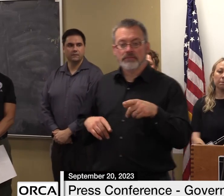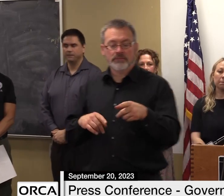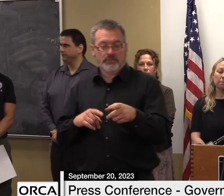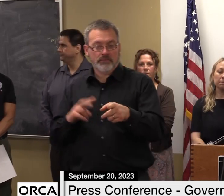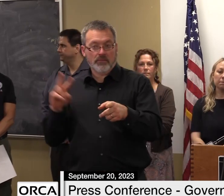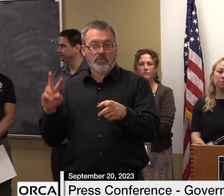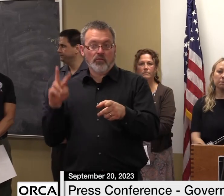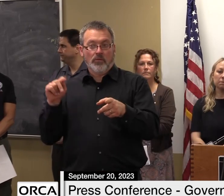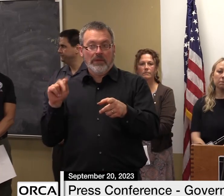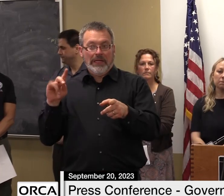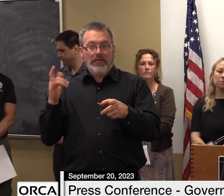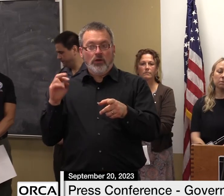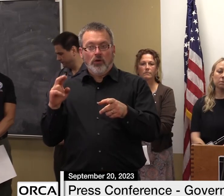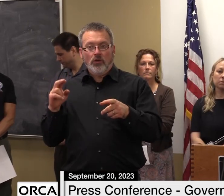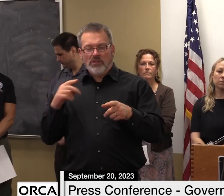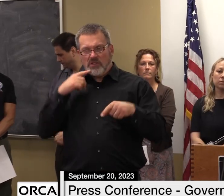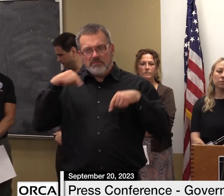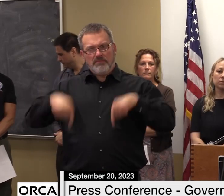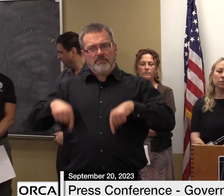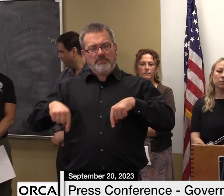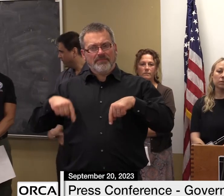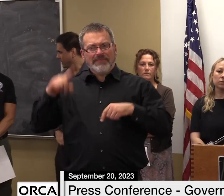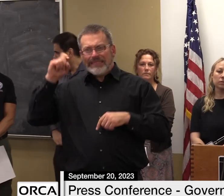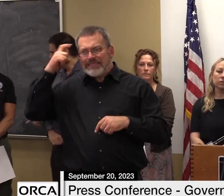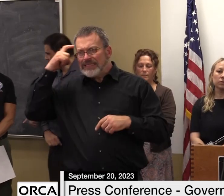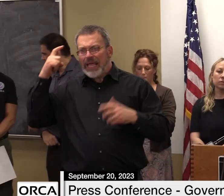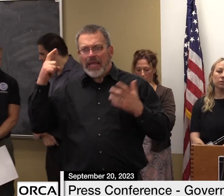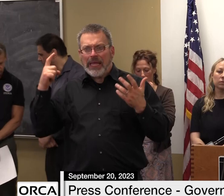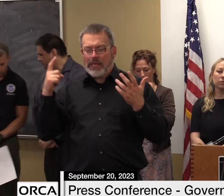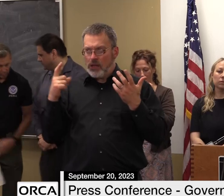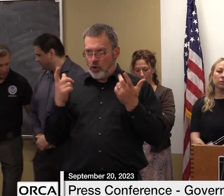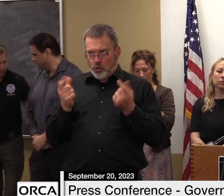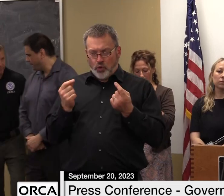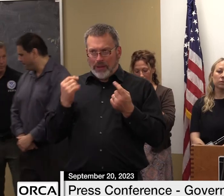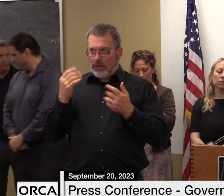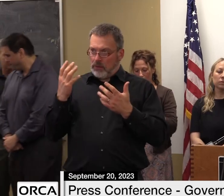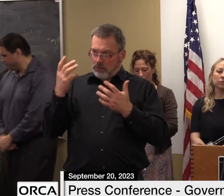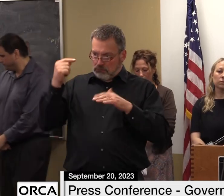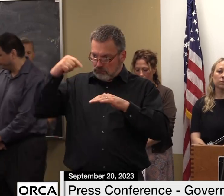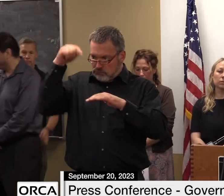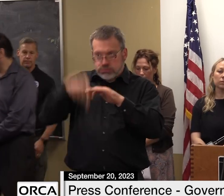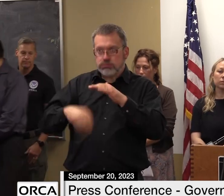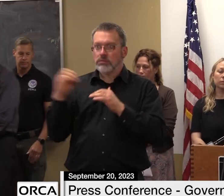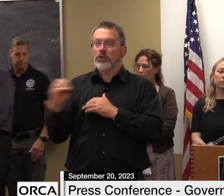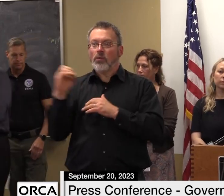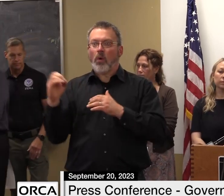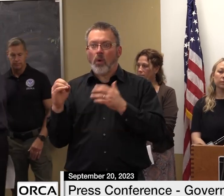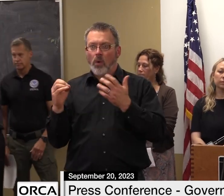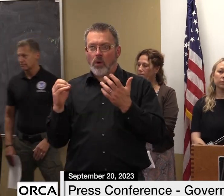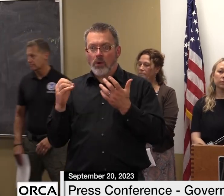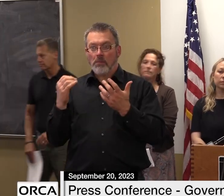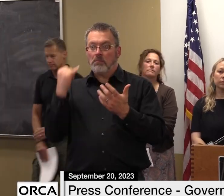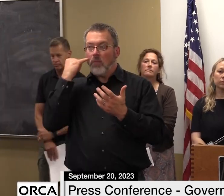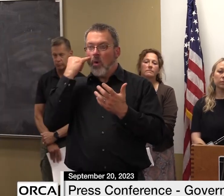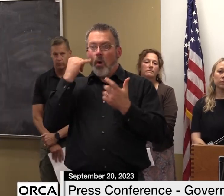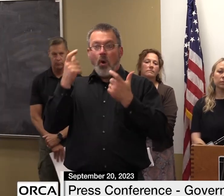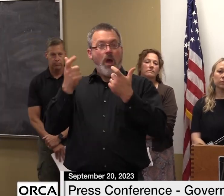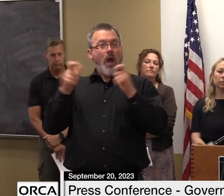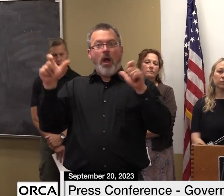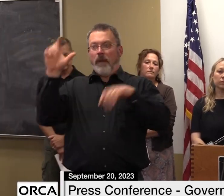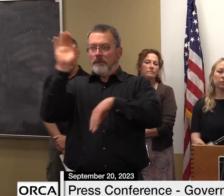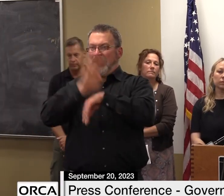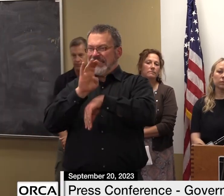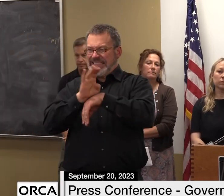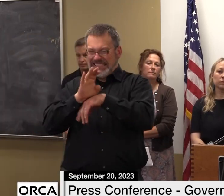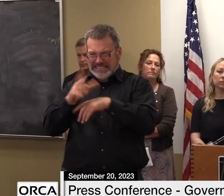that this money isn't gobbled up pretty quickly by a few large actors that, you know, will have the staff to apply